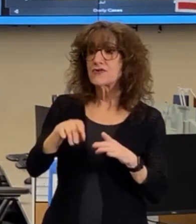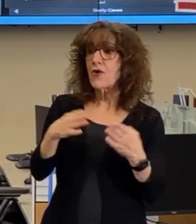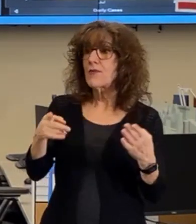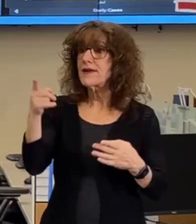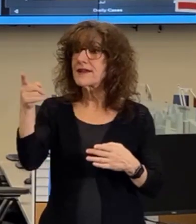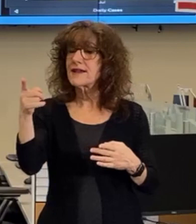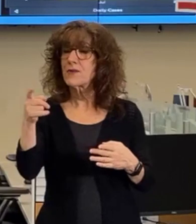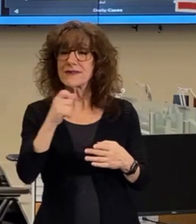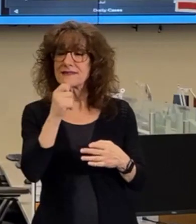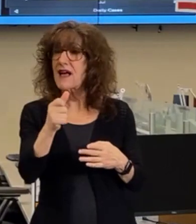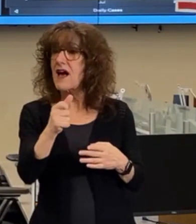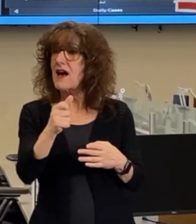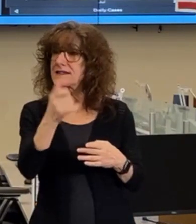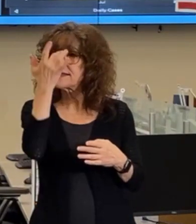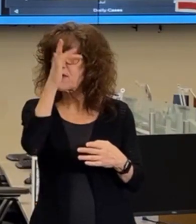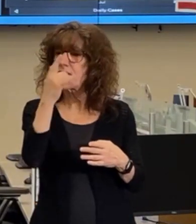open.